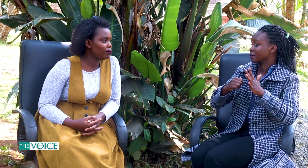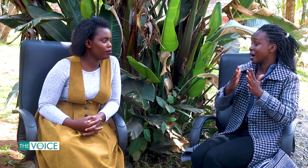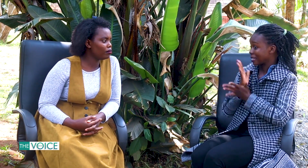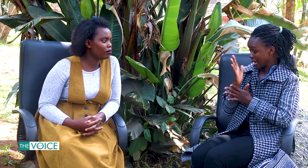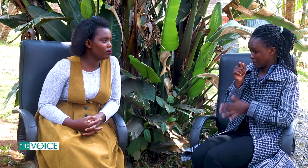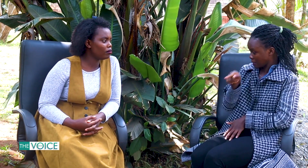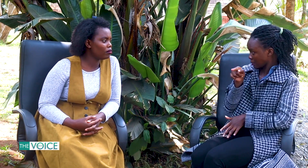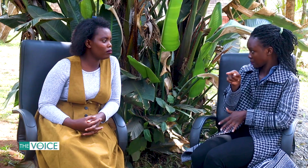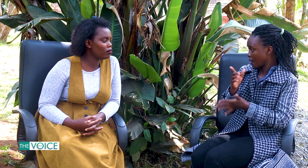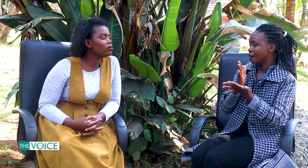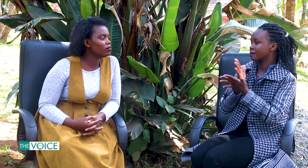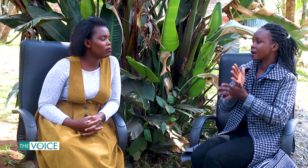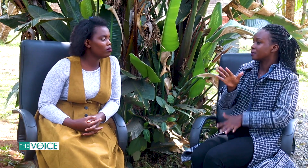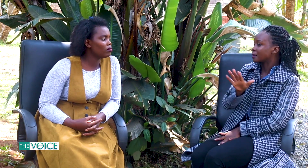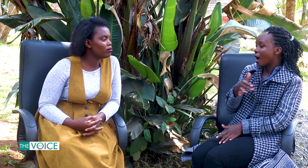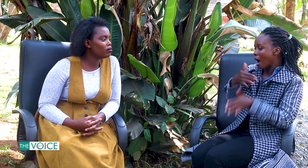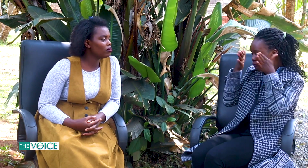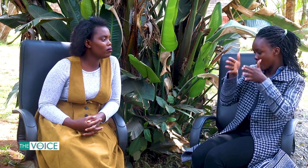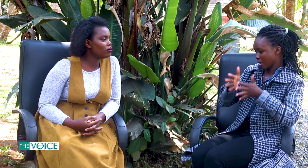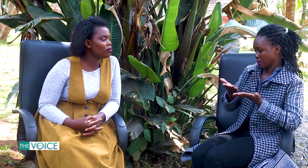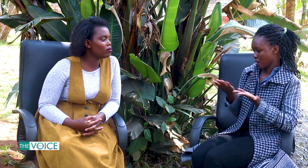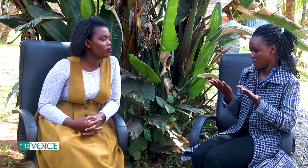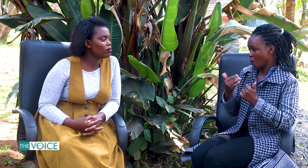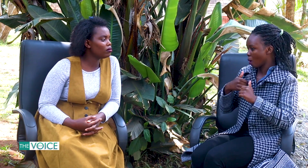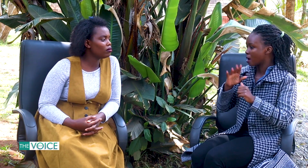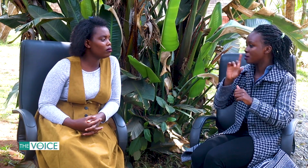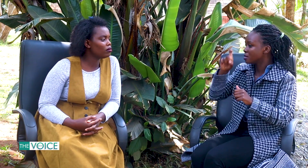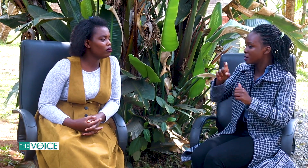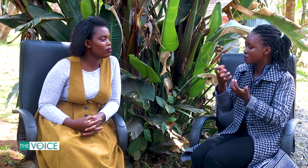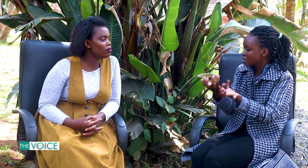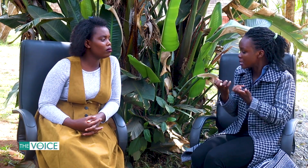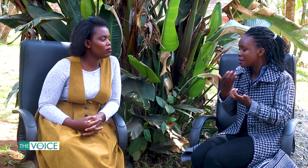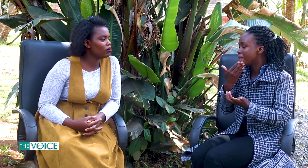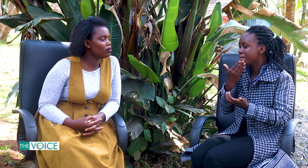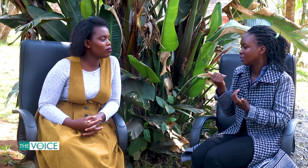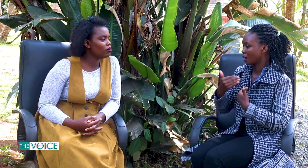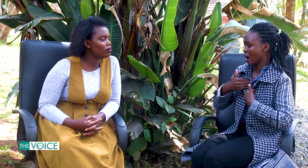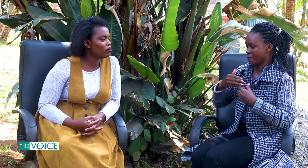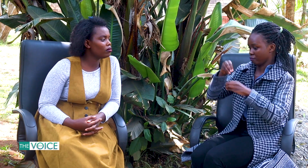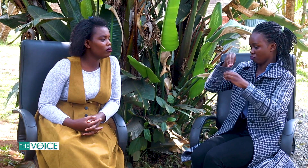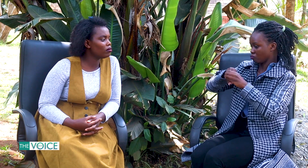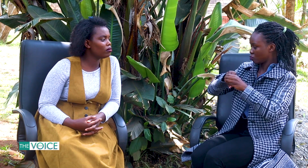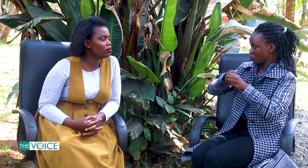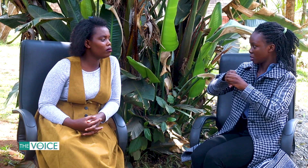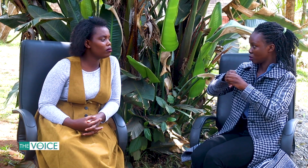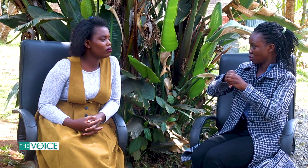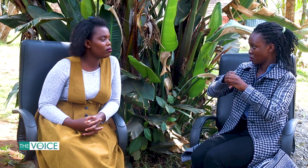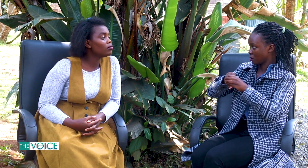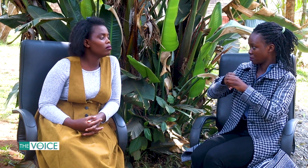challenges, or do they even know their rights and how they can better have the reasonable